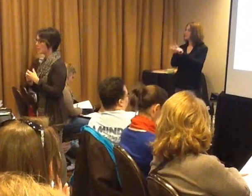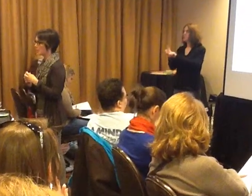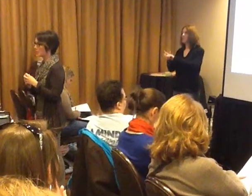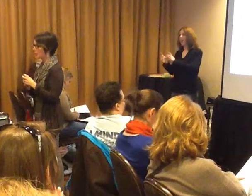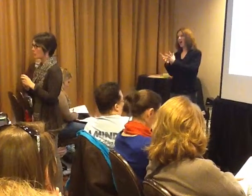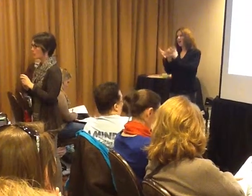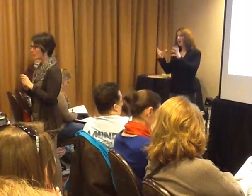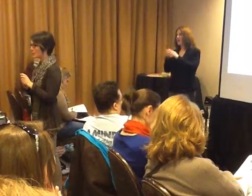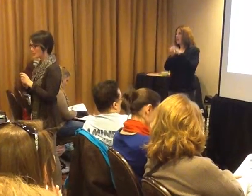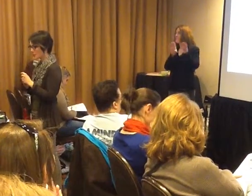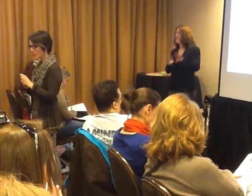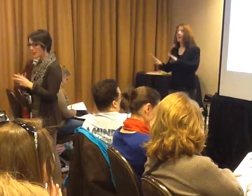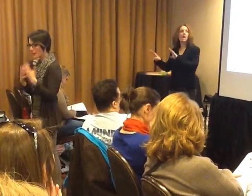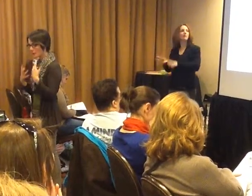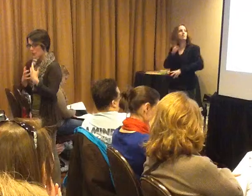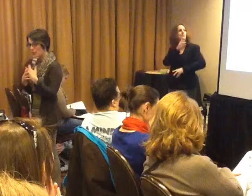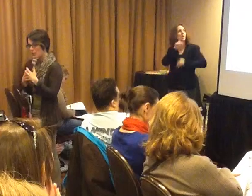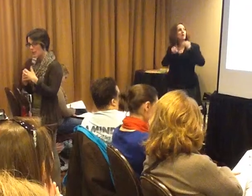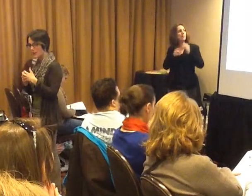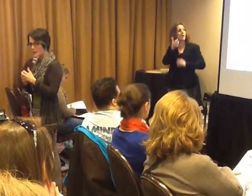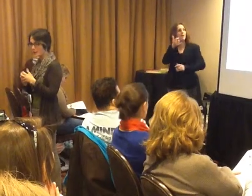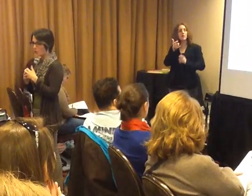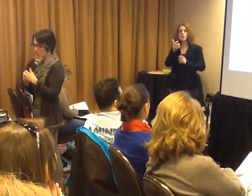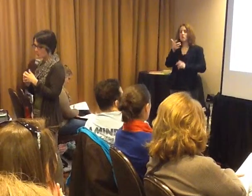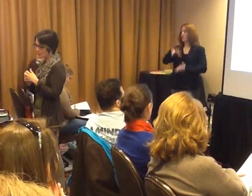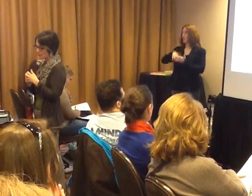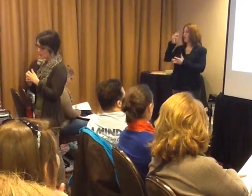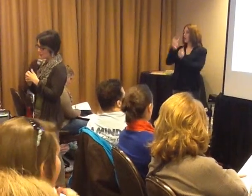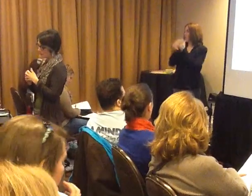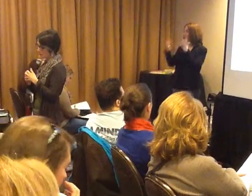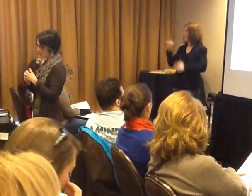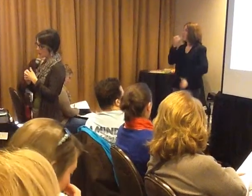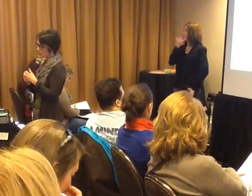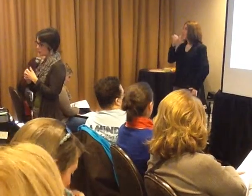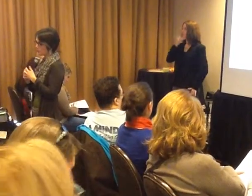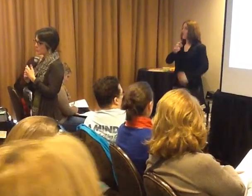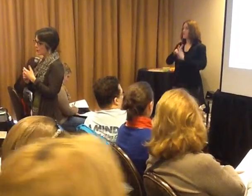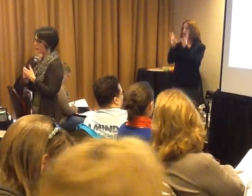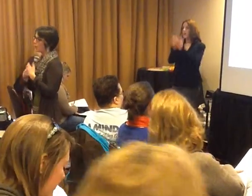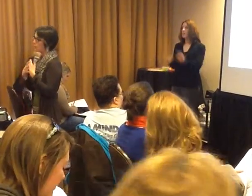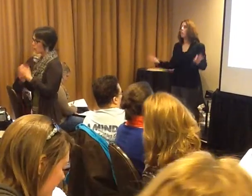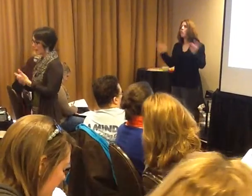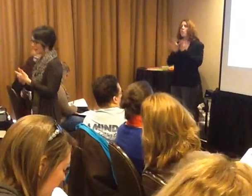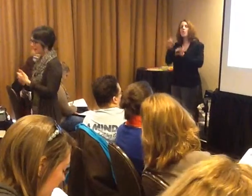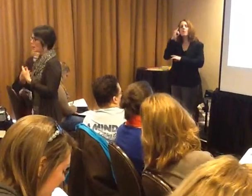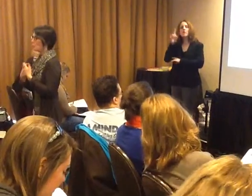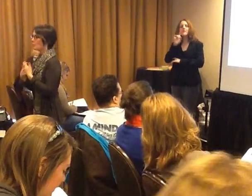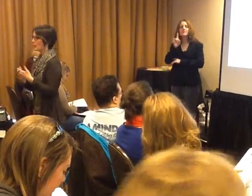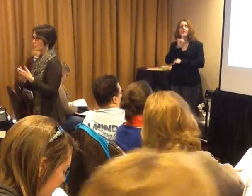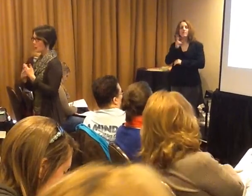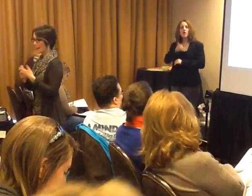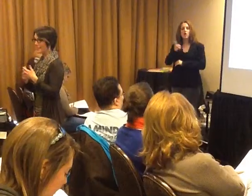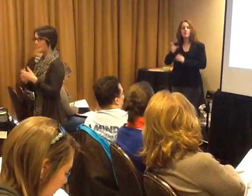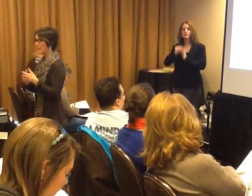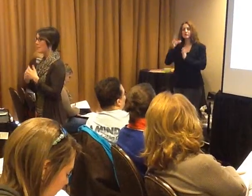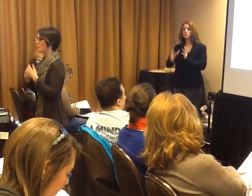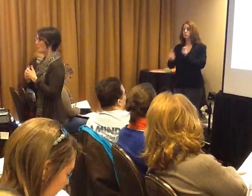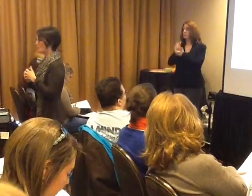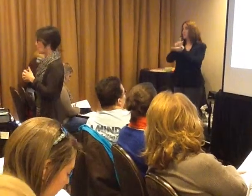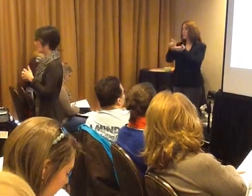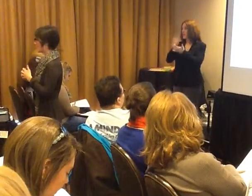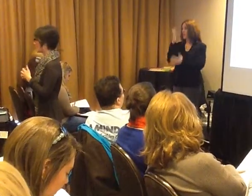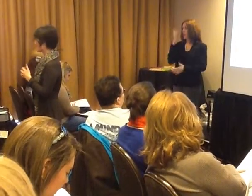in behavior, we talk about errorless learning, and they were talking about how that's so important for our deaf and hard of hearing students with writing, because practice